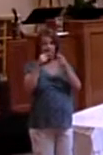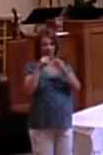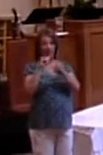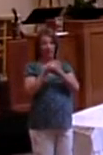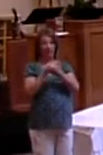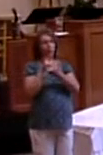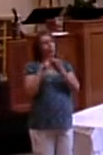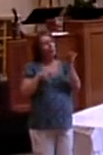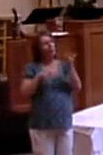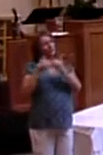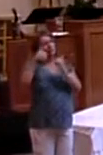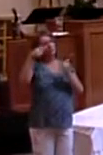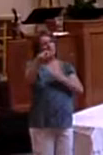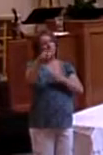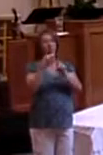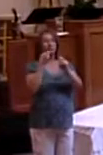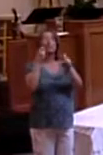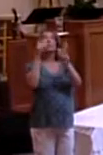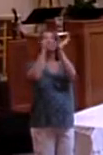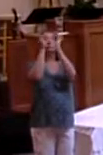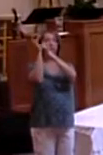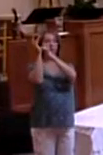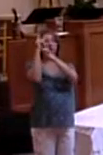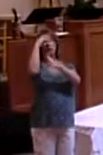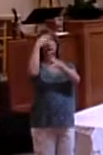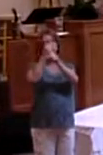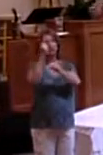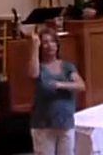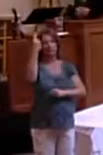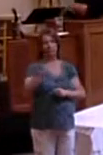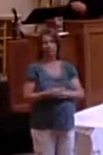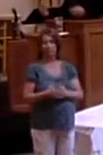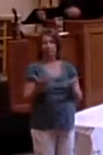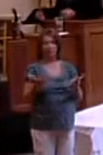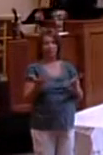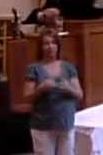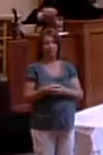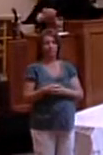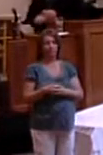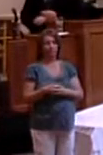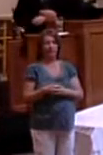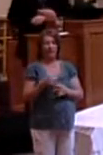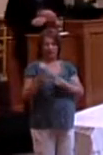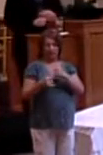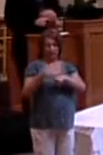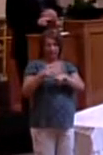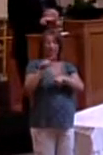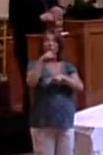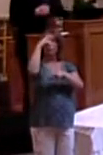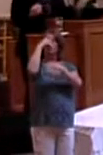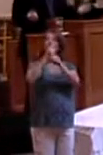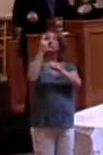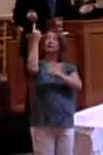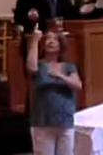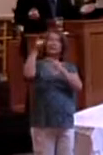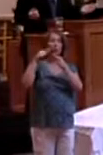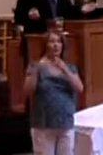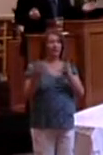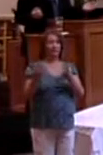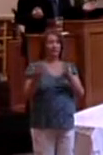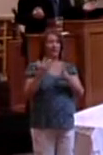from Jesus today. What is keeping you from trusting Him? And when is the last time you've trusted Him and made Him your